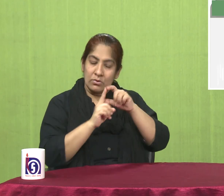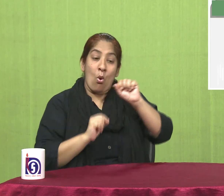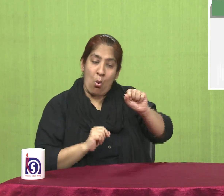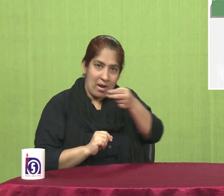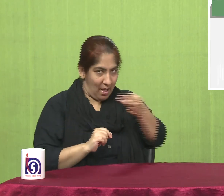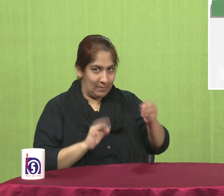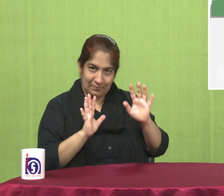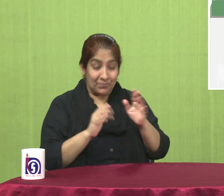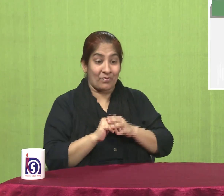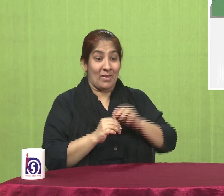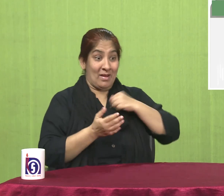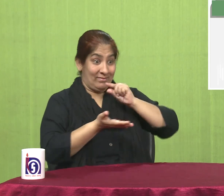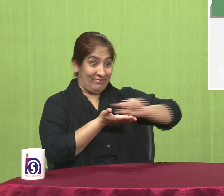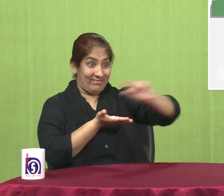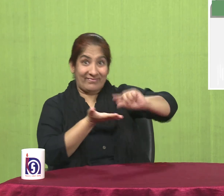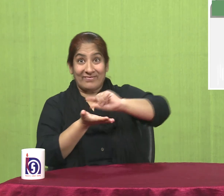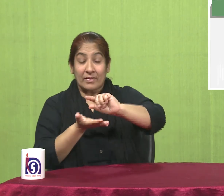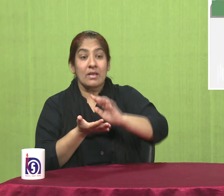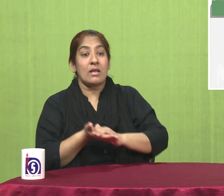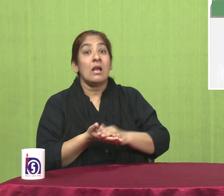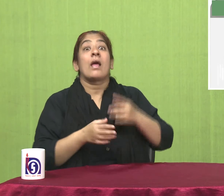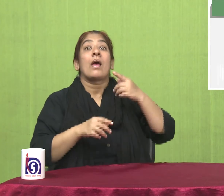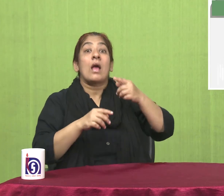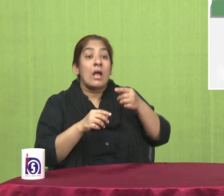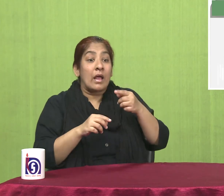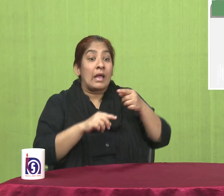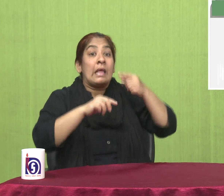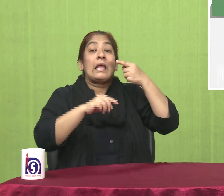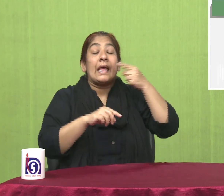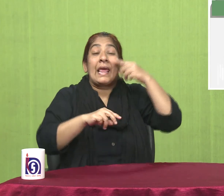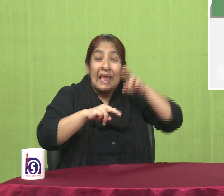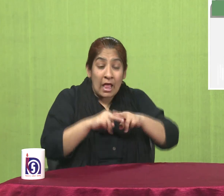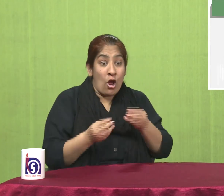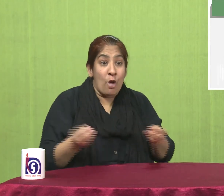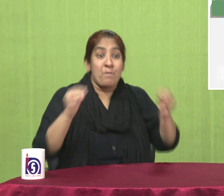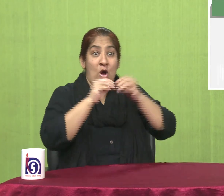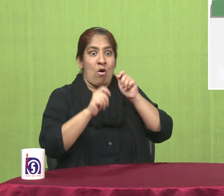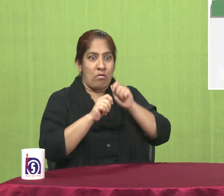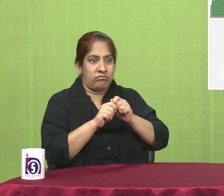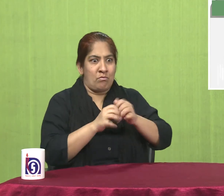as determined by